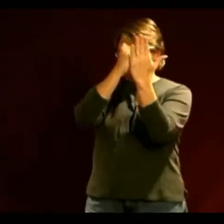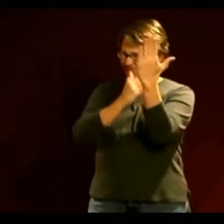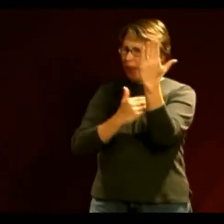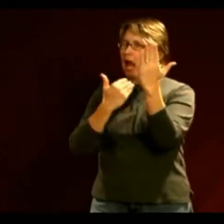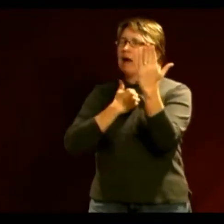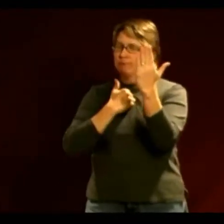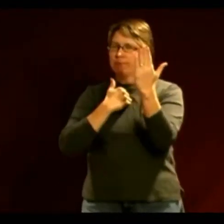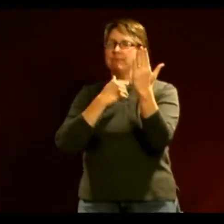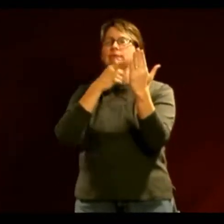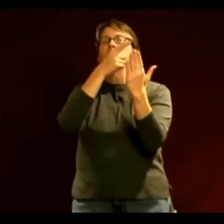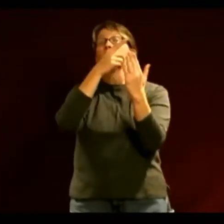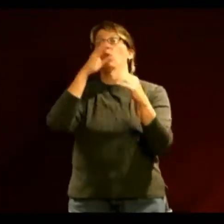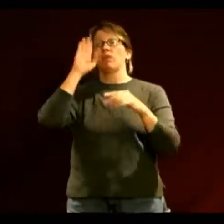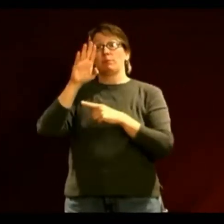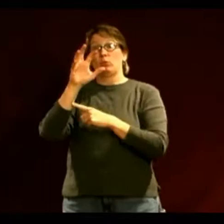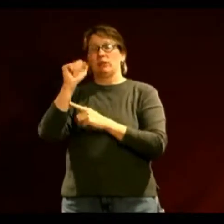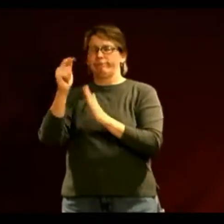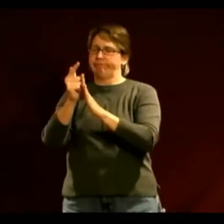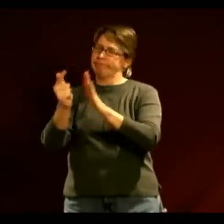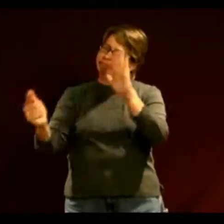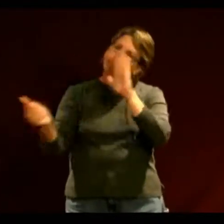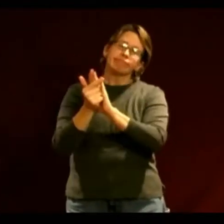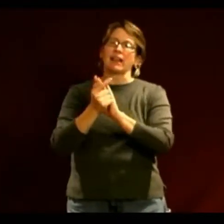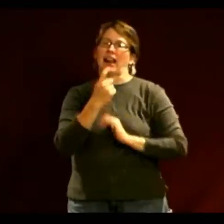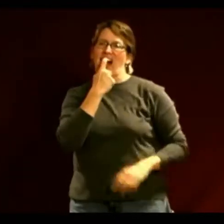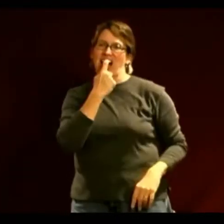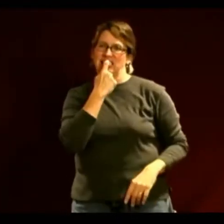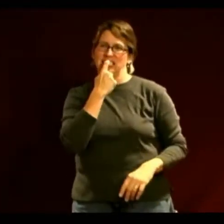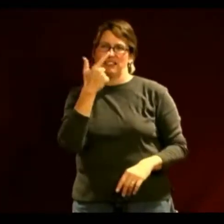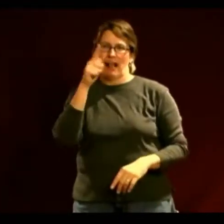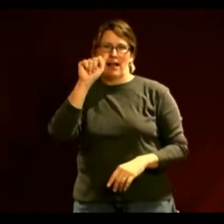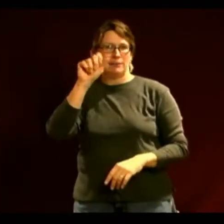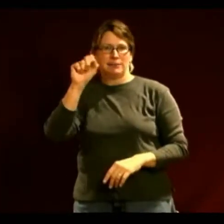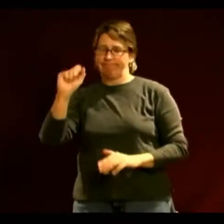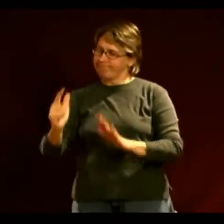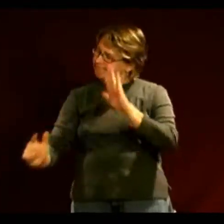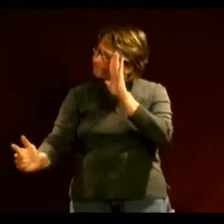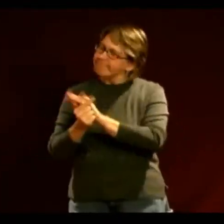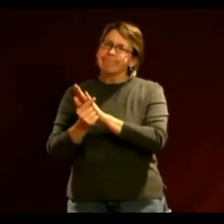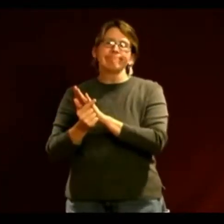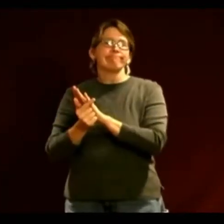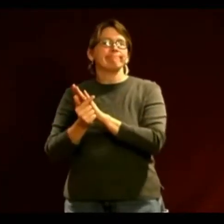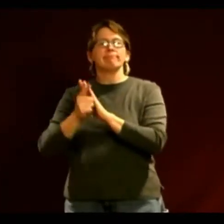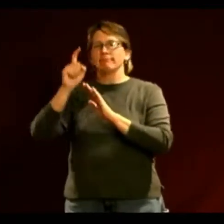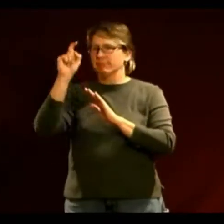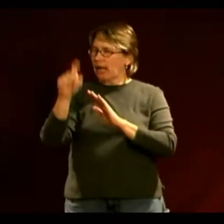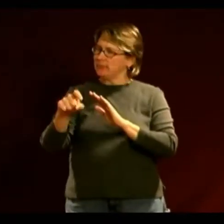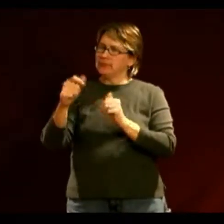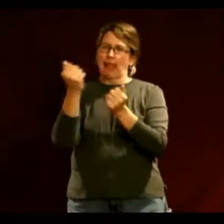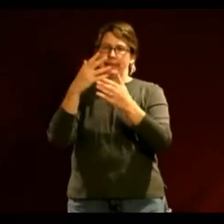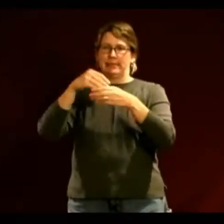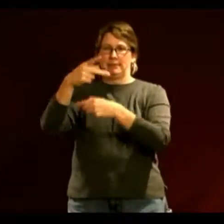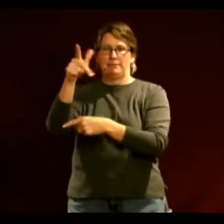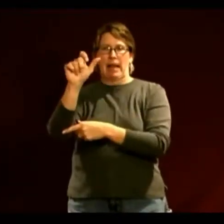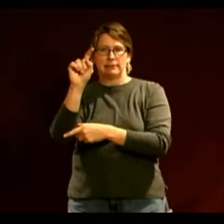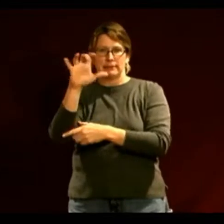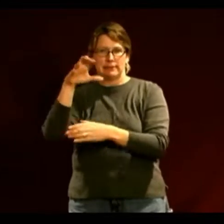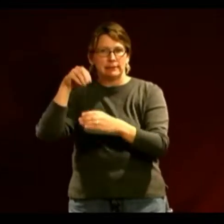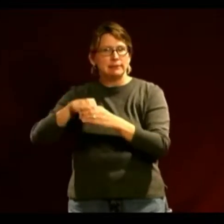Anyway, the guidebook helps you plan for everything you need for supplies. They also help you with your menu. Now, you must remember